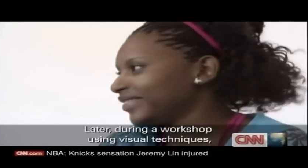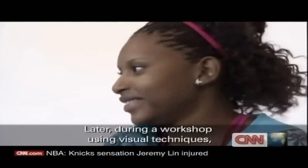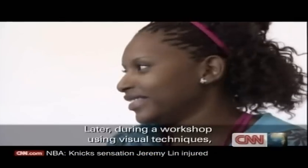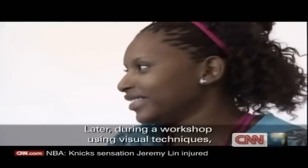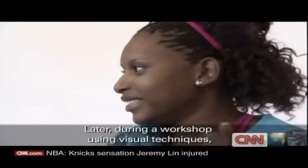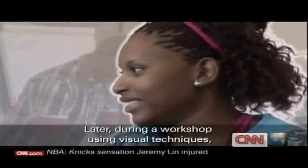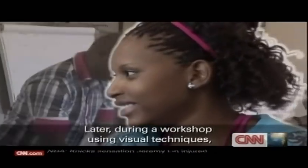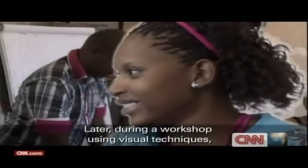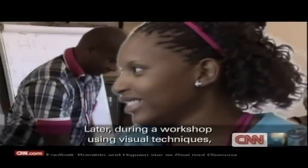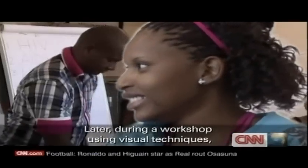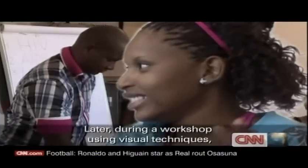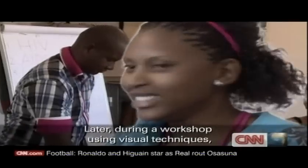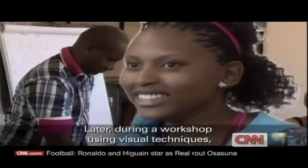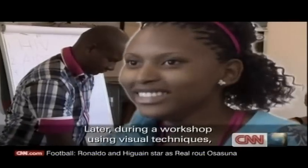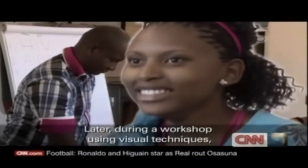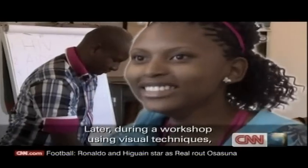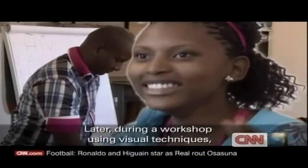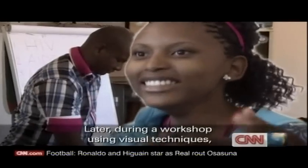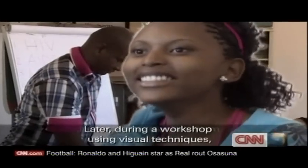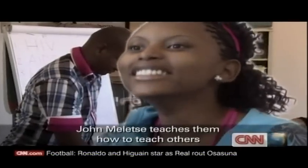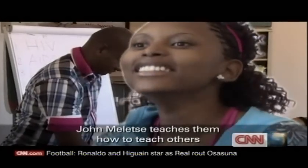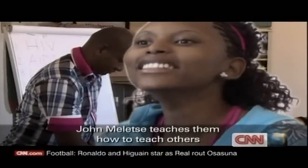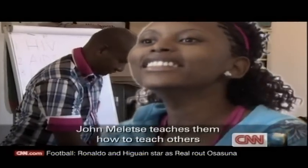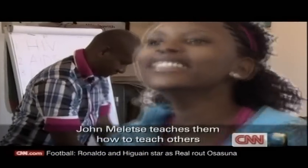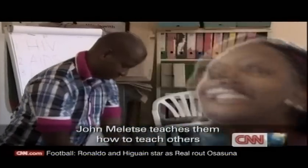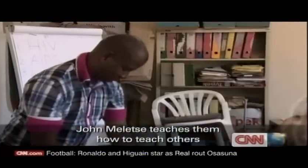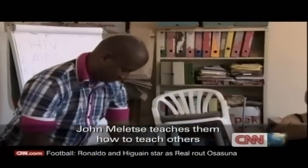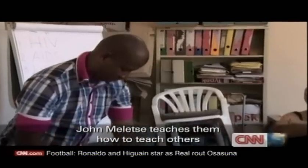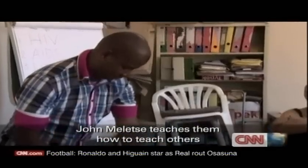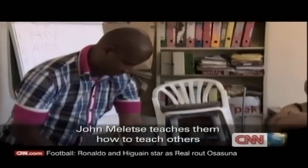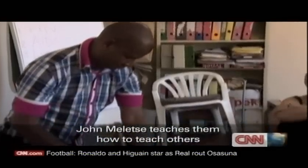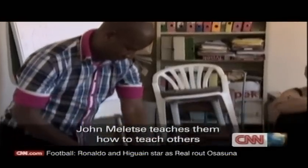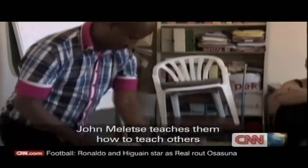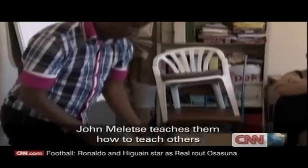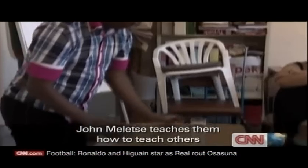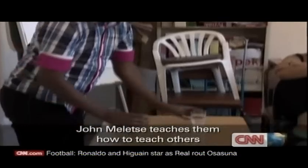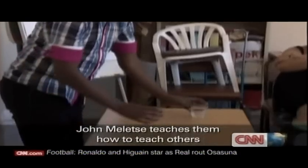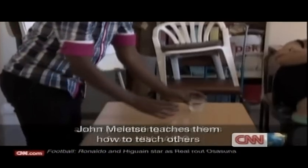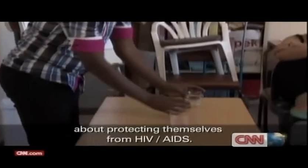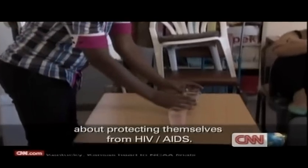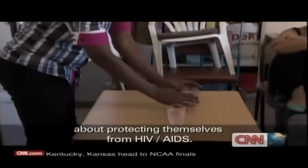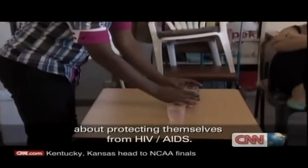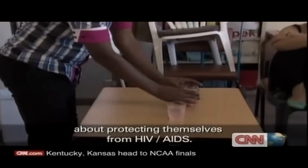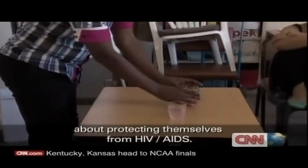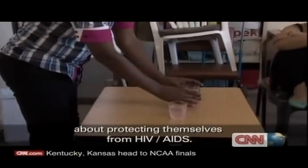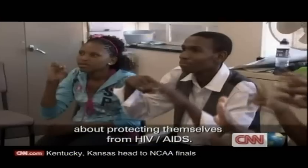Later, during a workshop using visual techniques, John Meletse teaches them how to teach others about protecting themselves